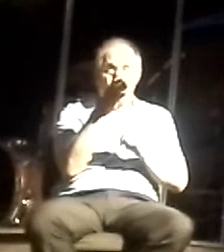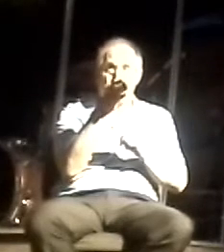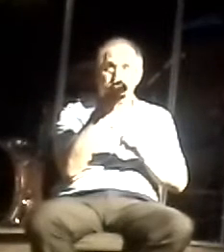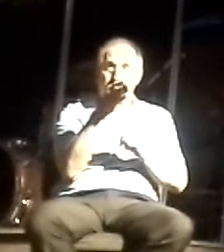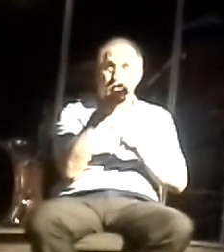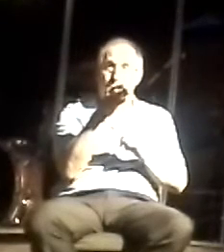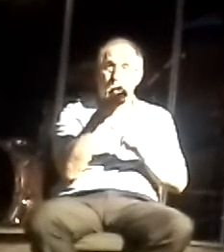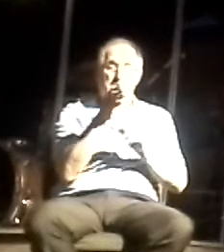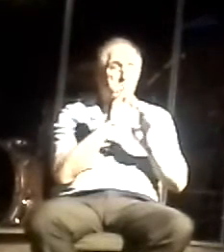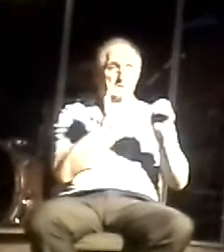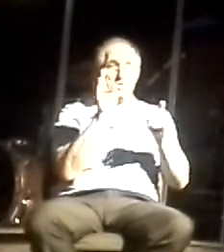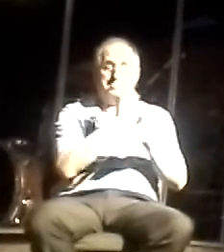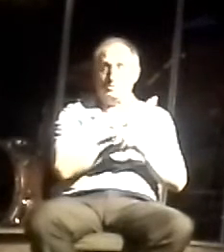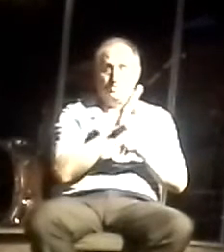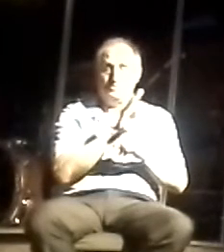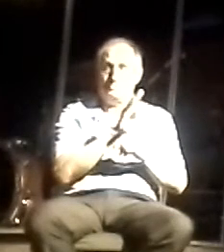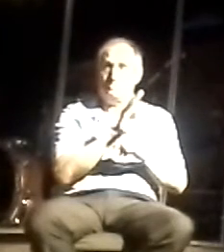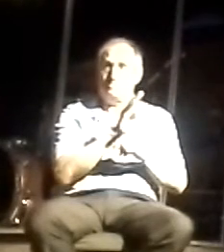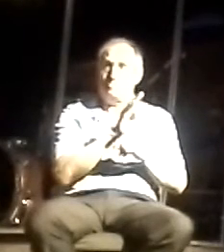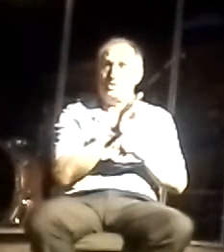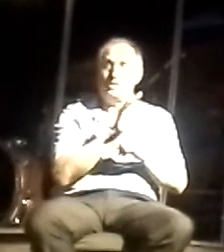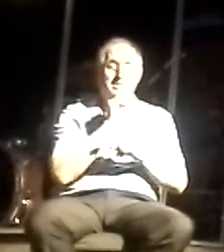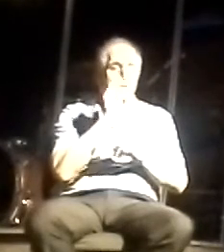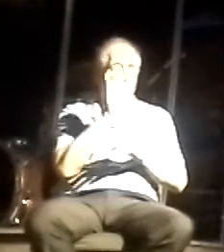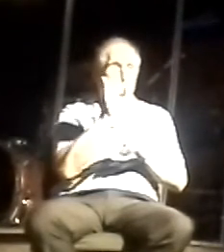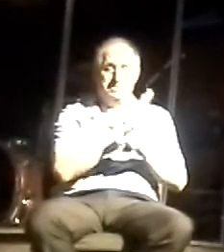of you. It's none of your business.